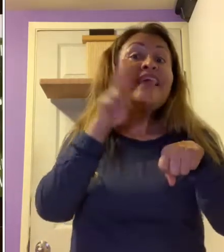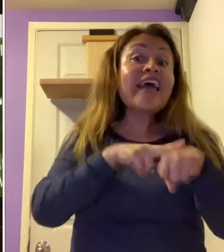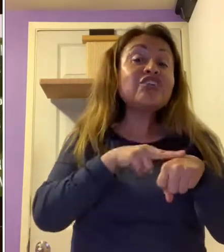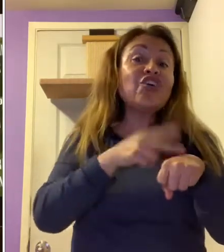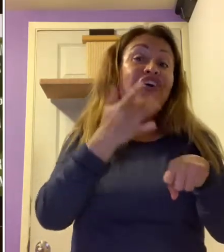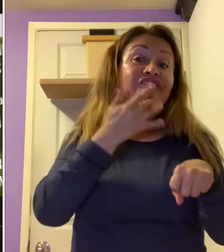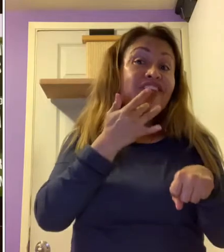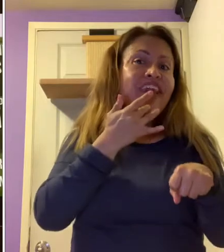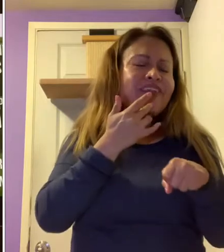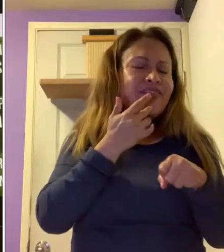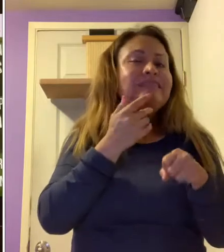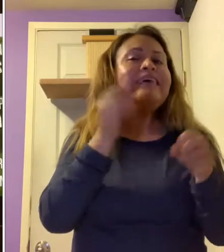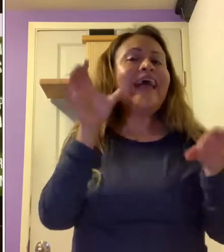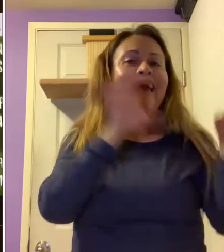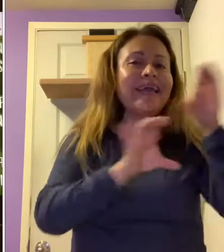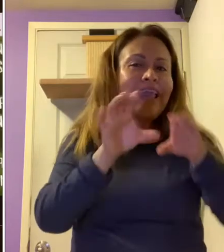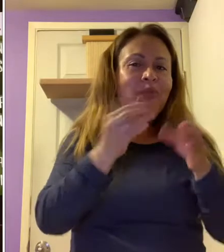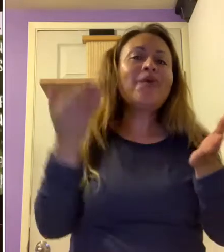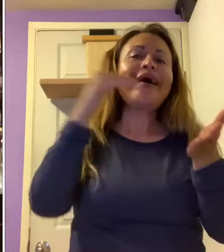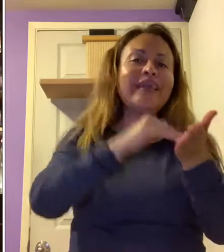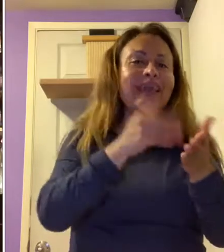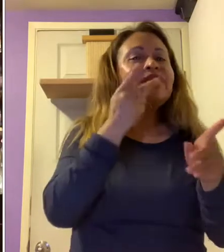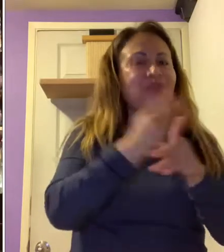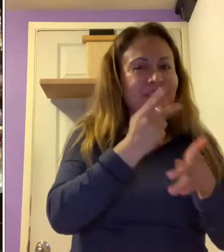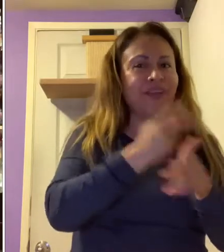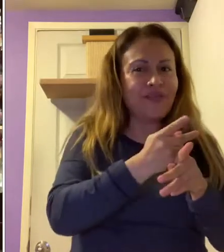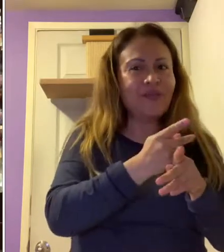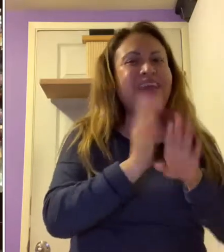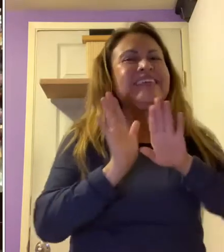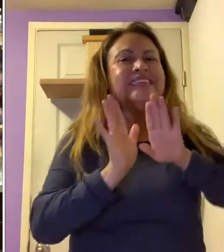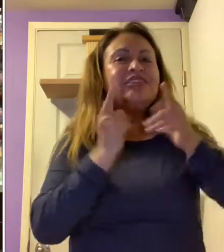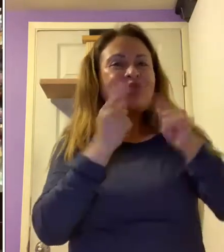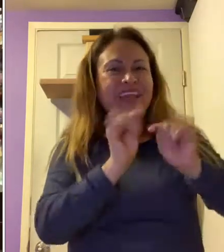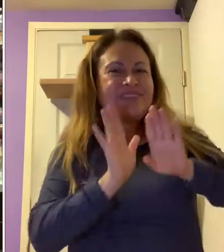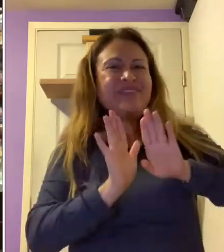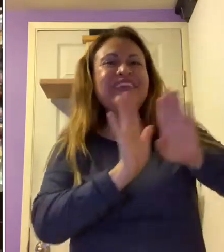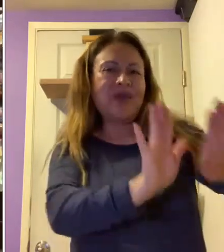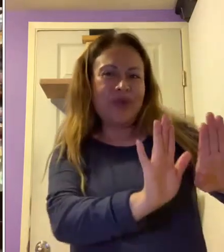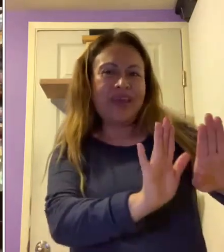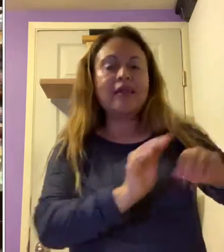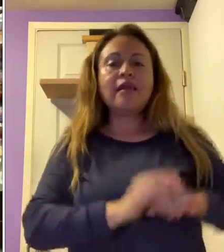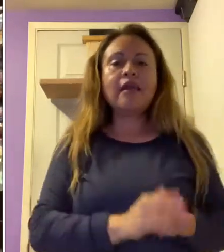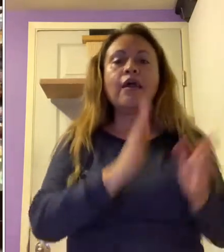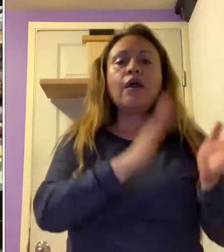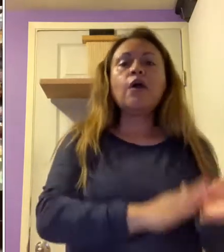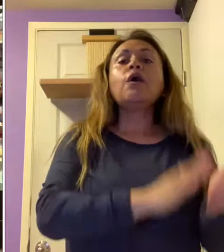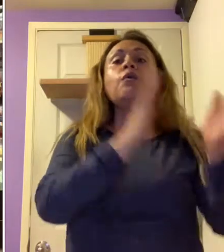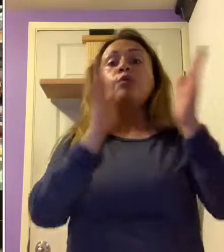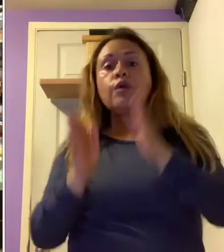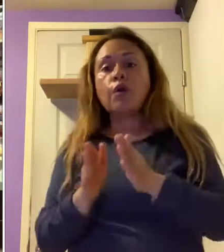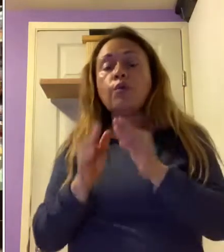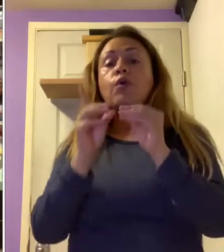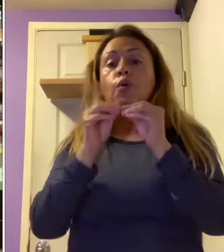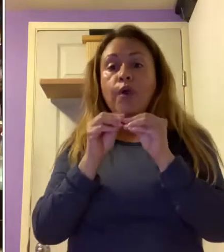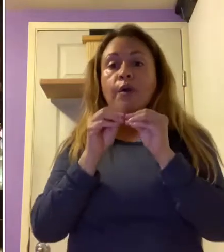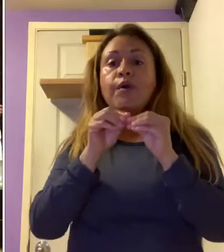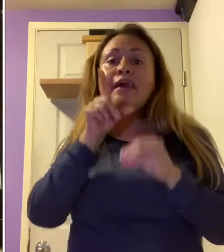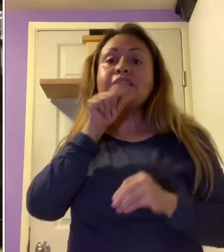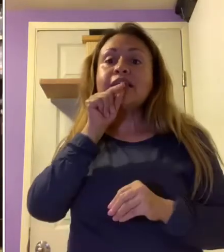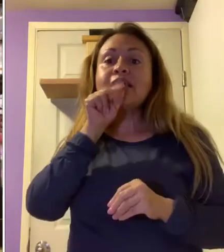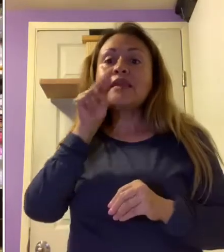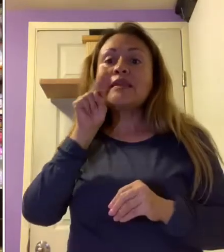maple flavoring, which is a natural flavoring, so I would stay away from that. And then if we go over one